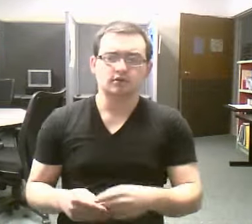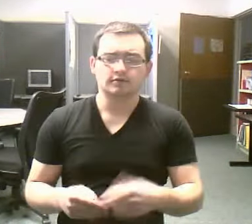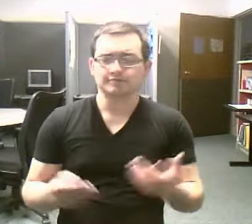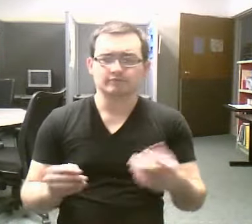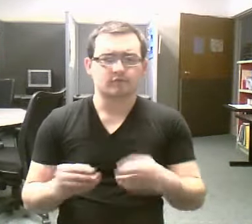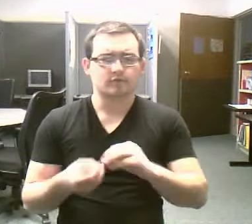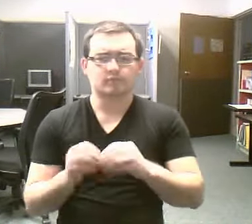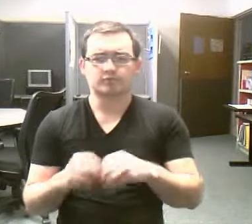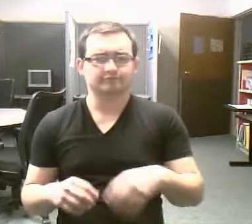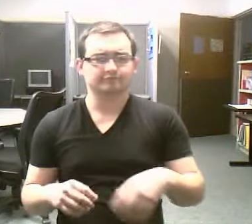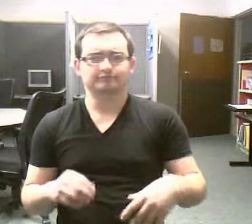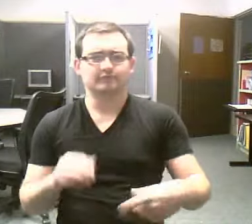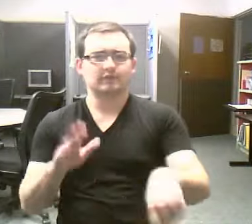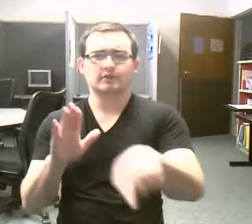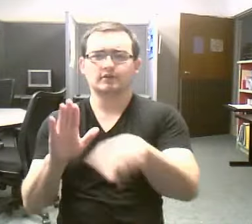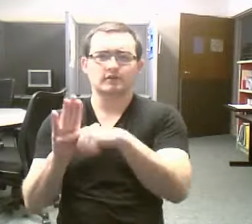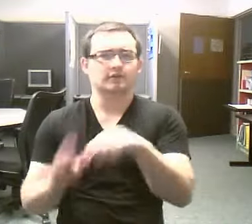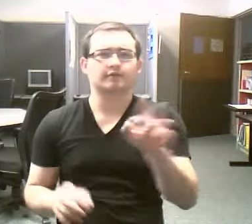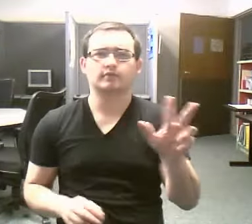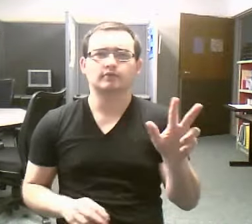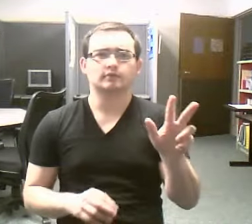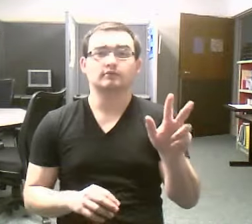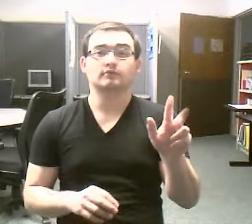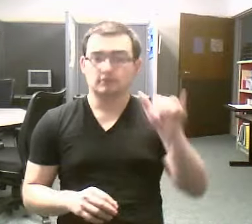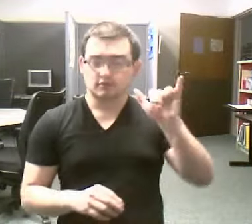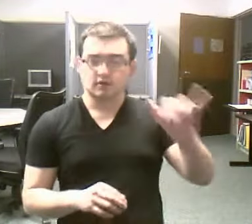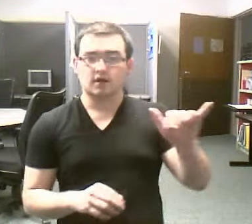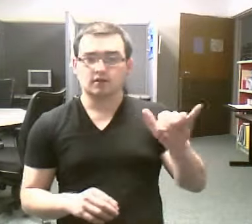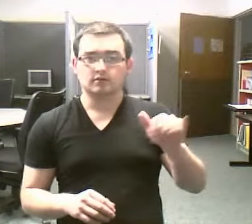-3. That's an integer. You can owe $3 to the bank.